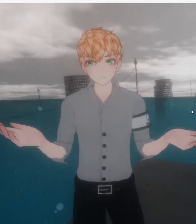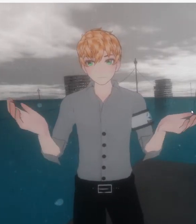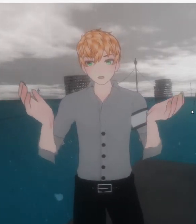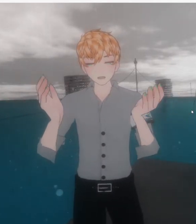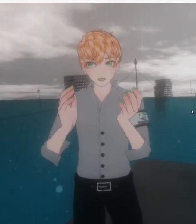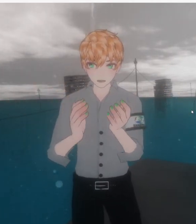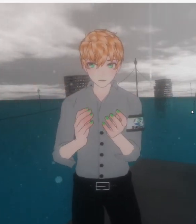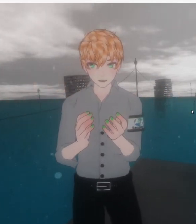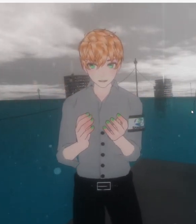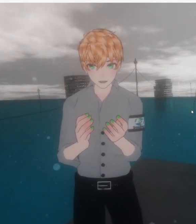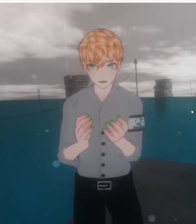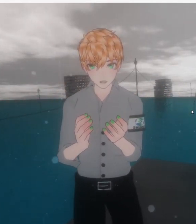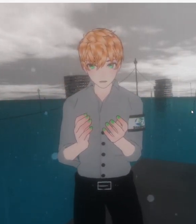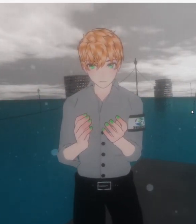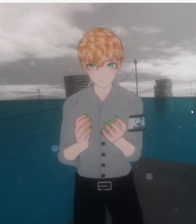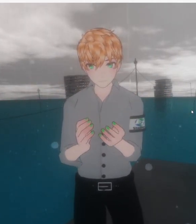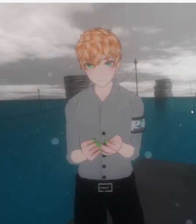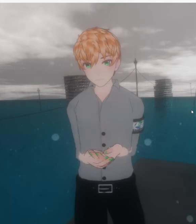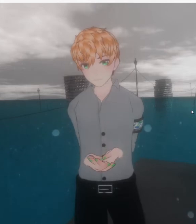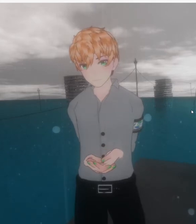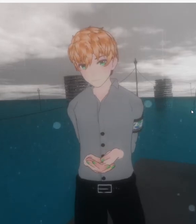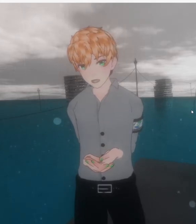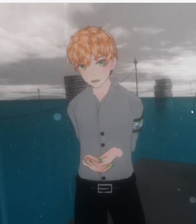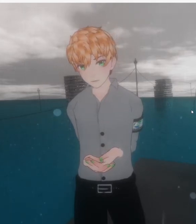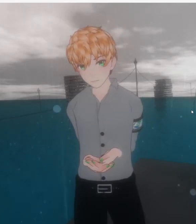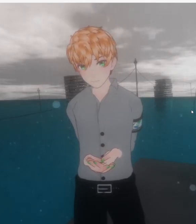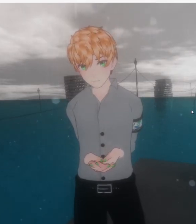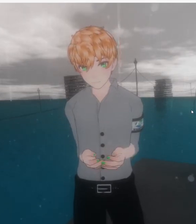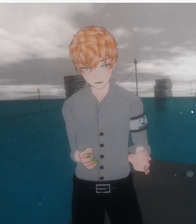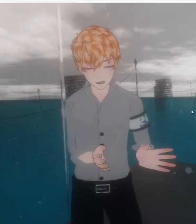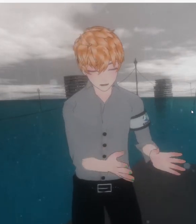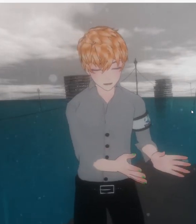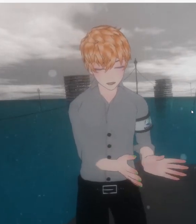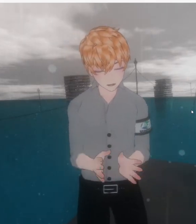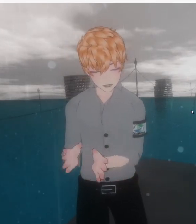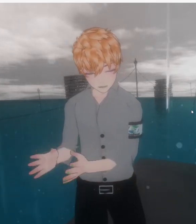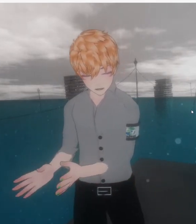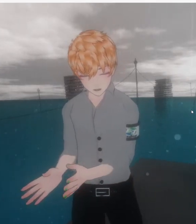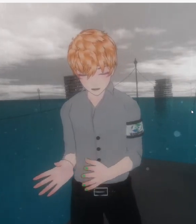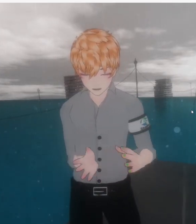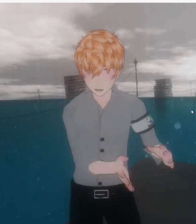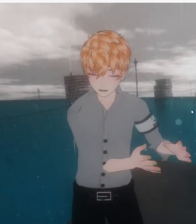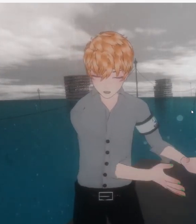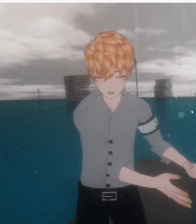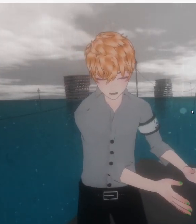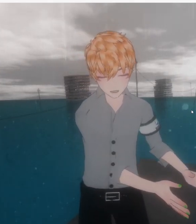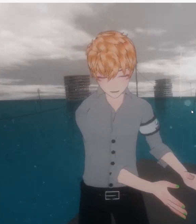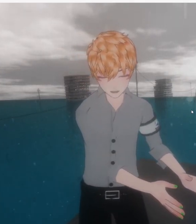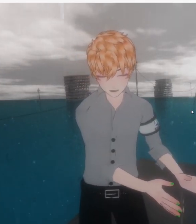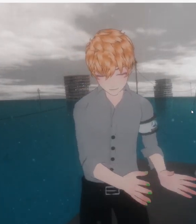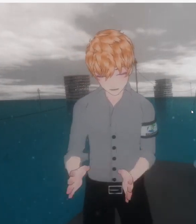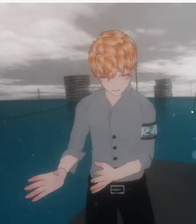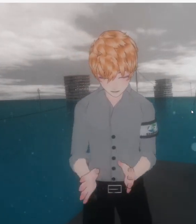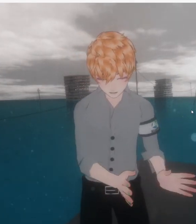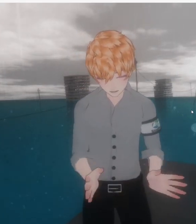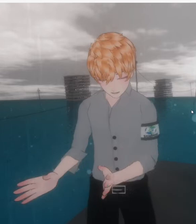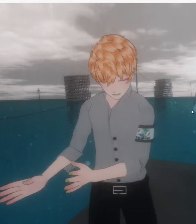you can appreciate both. Um, you have to recognize that your opinions are not facts. There's a difference